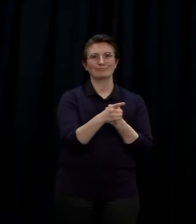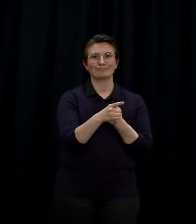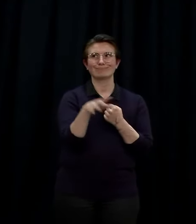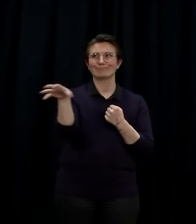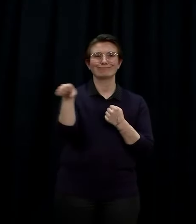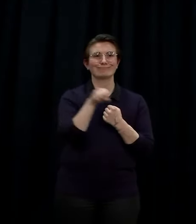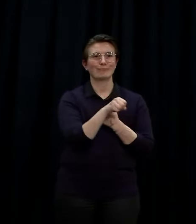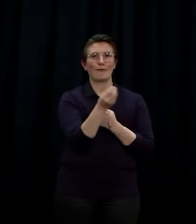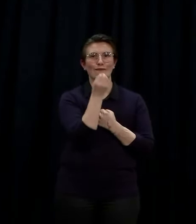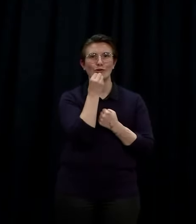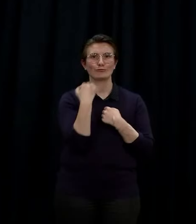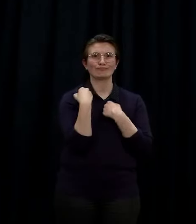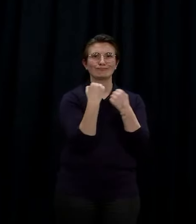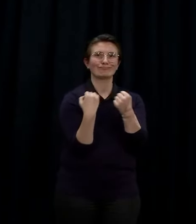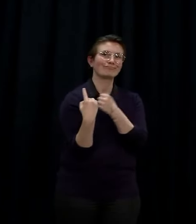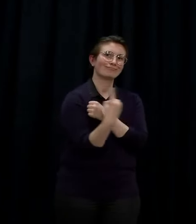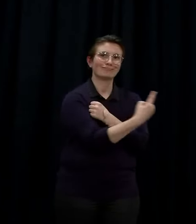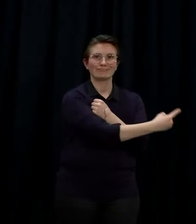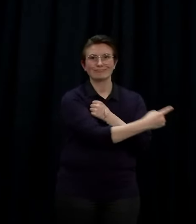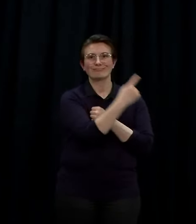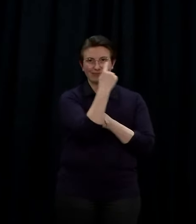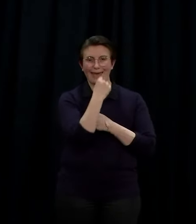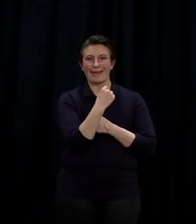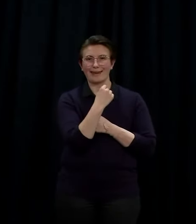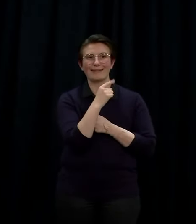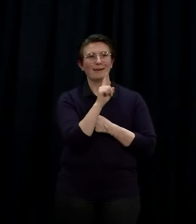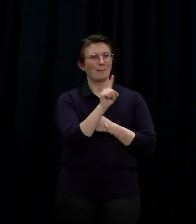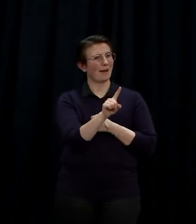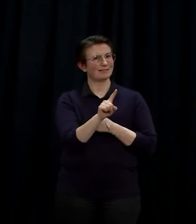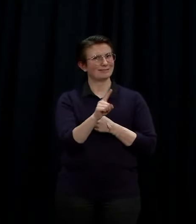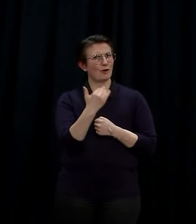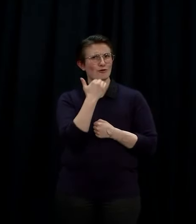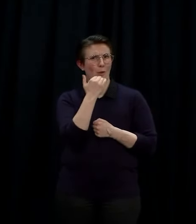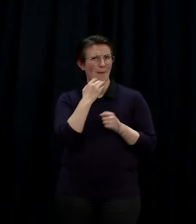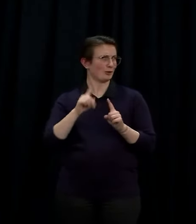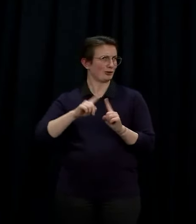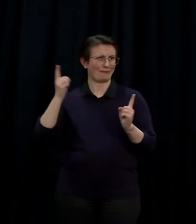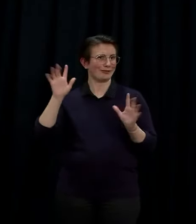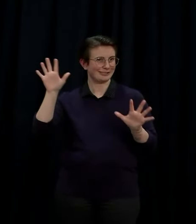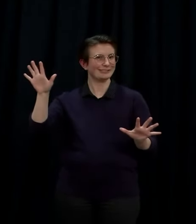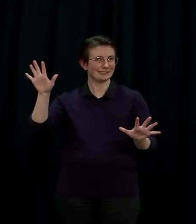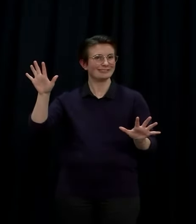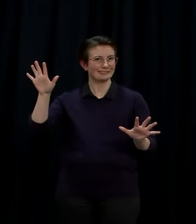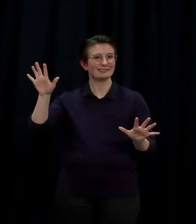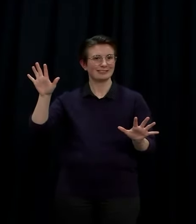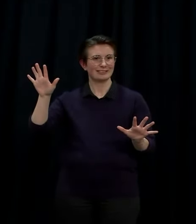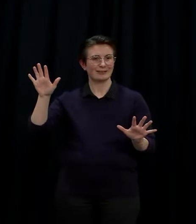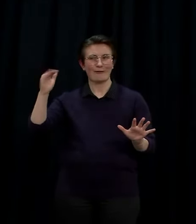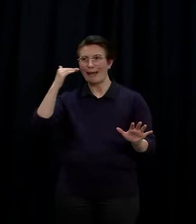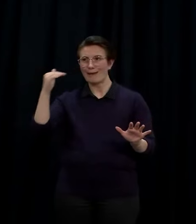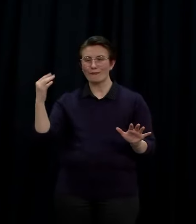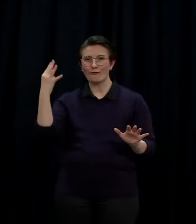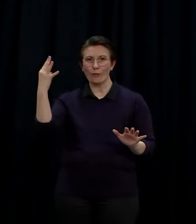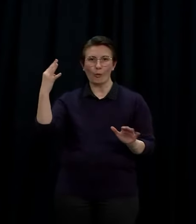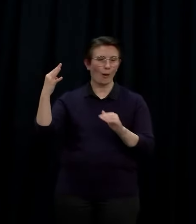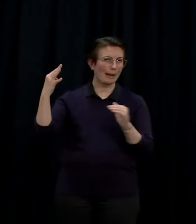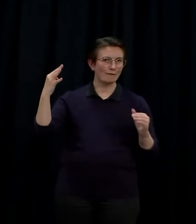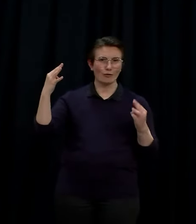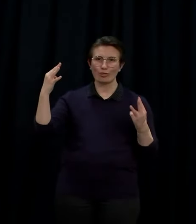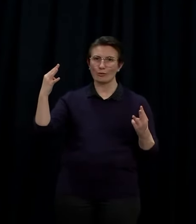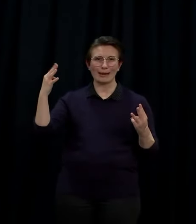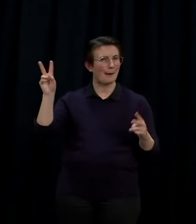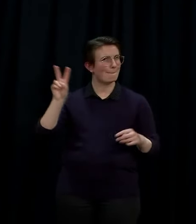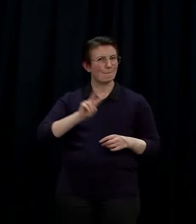say again, 3 and 4, we do keep very cautious approaches with both. You are still very much meant to maintain